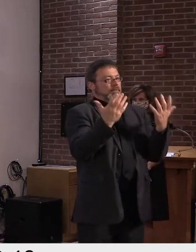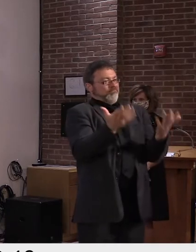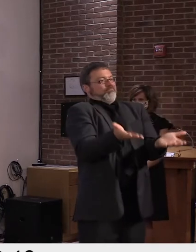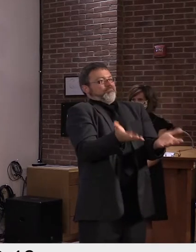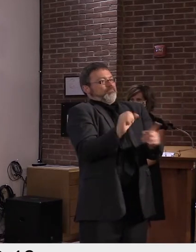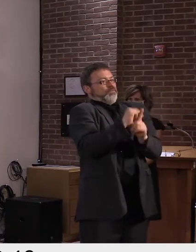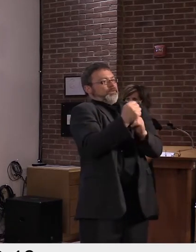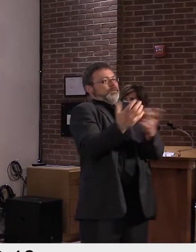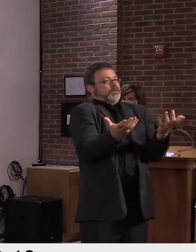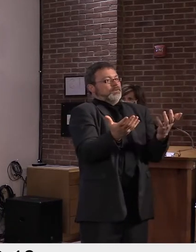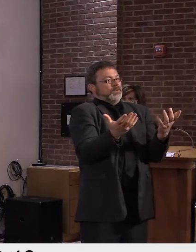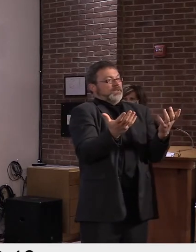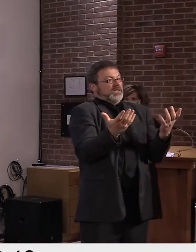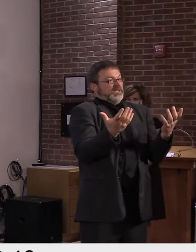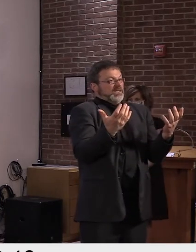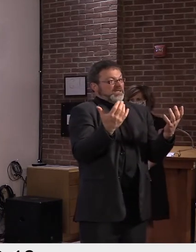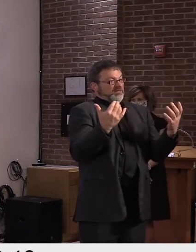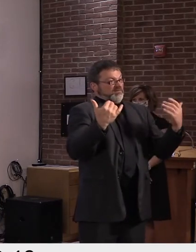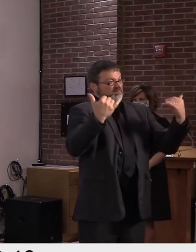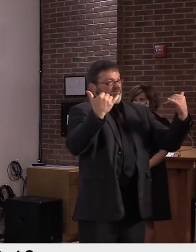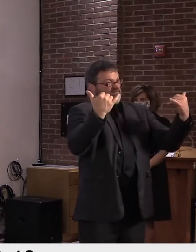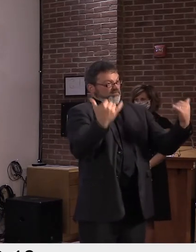been getting before that was less.